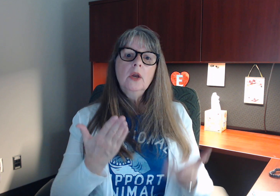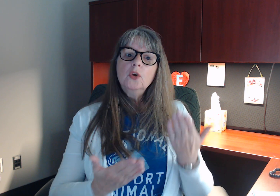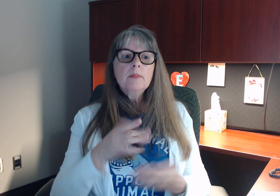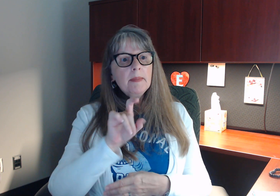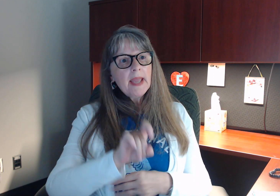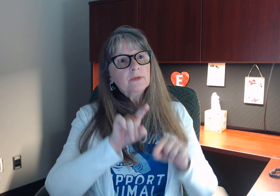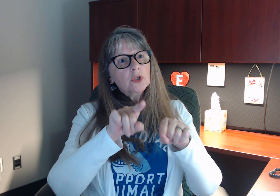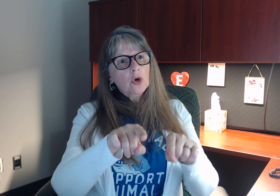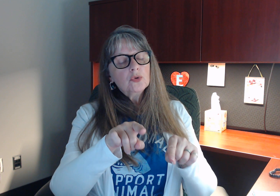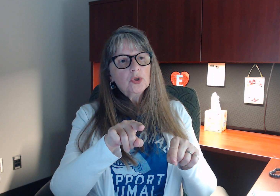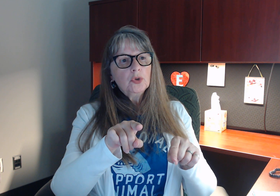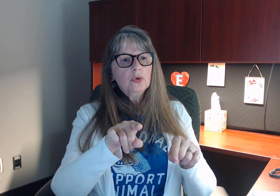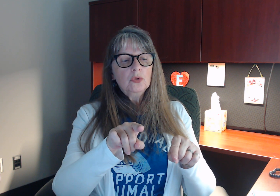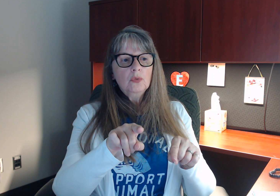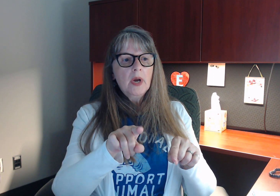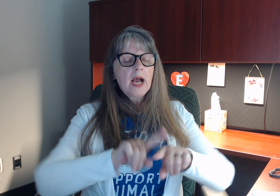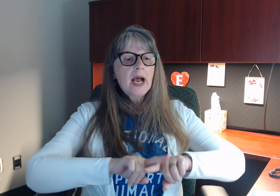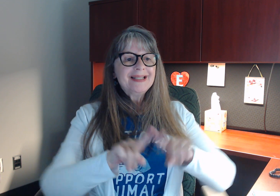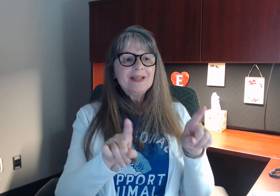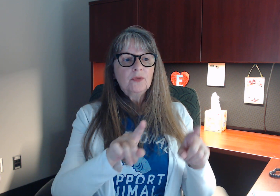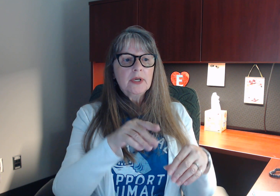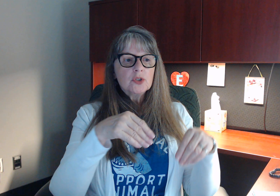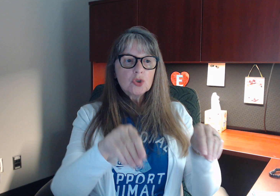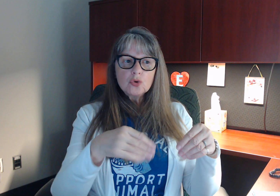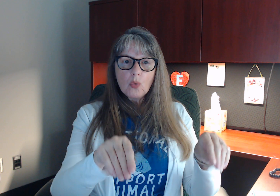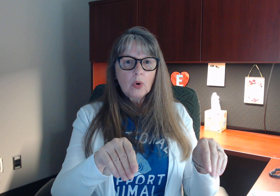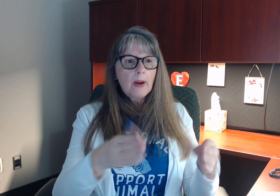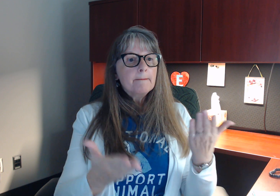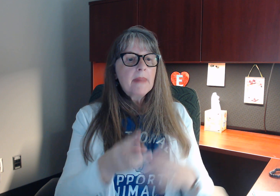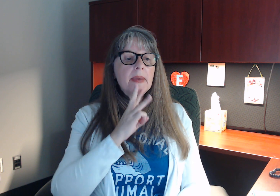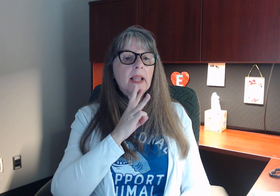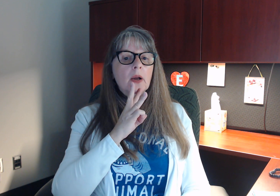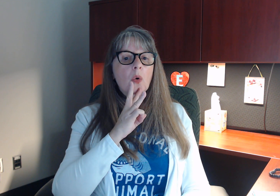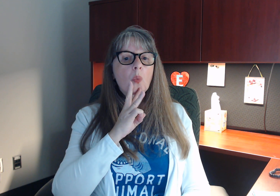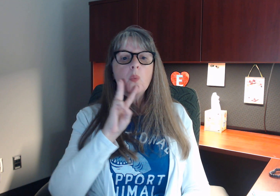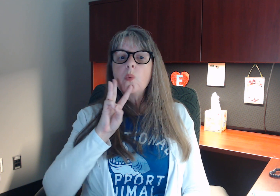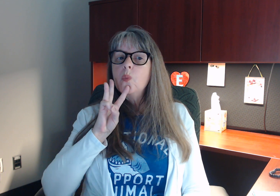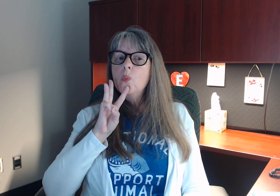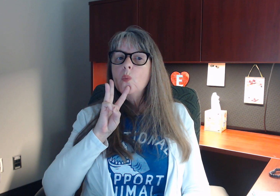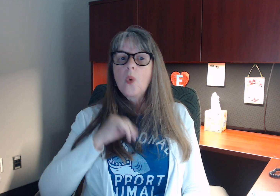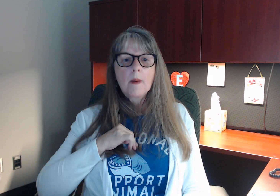You maybe have to go to a different store, maybe like